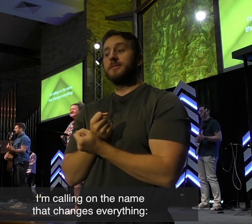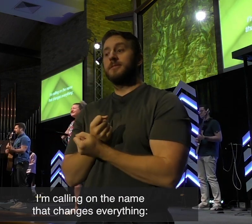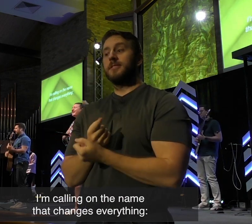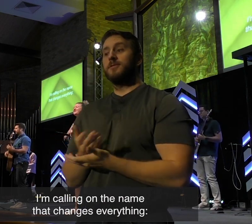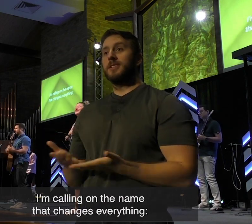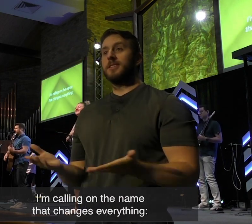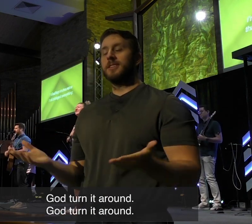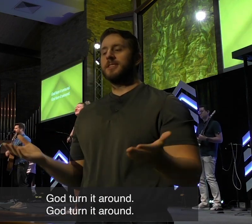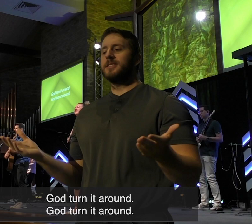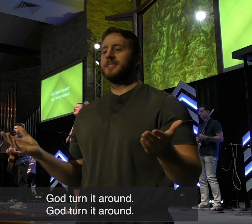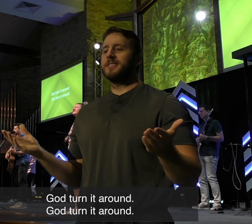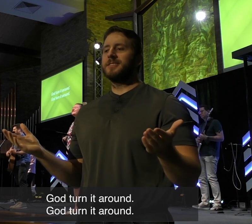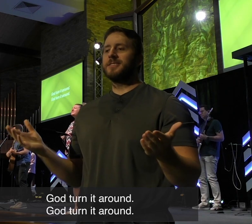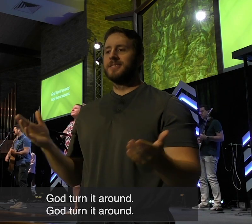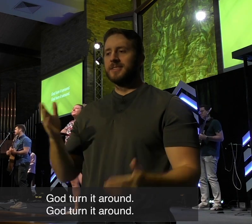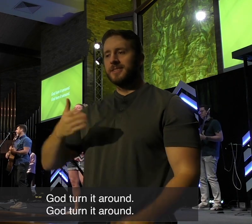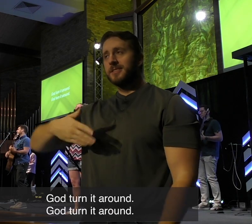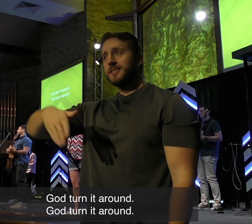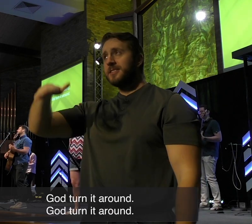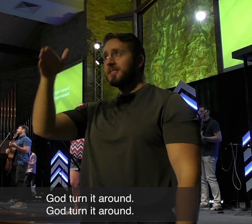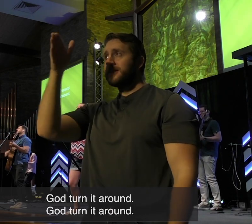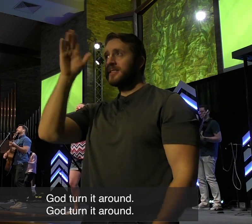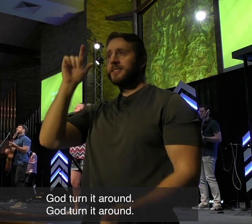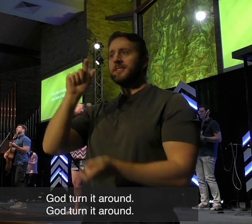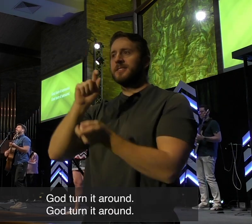that changes everything.